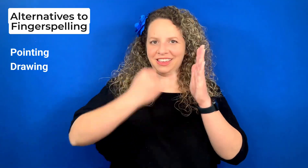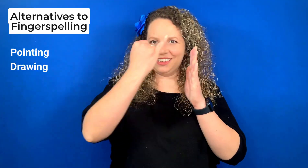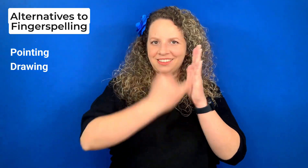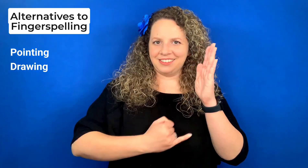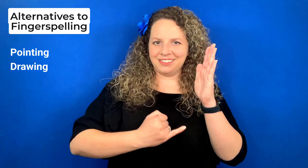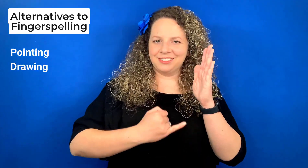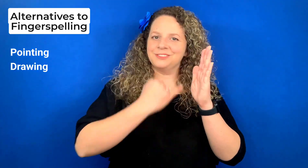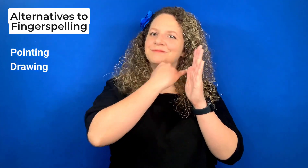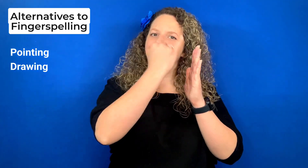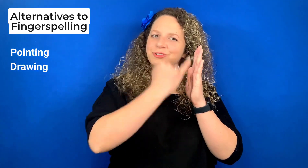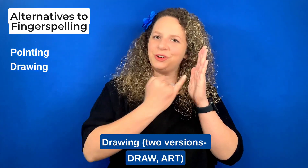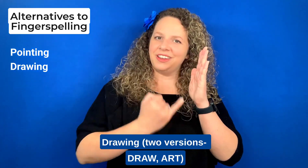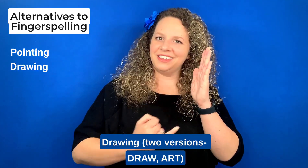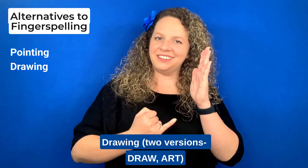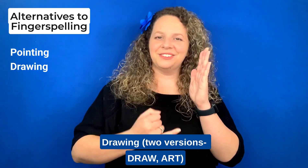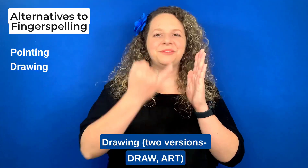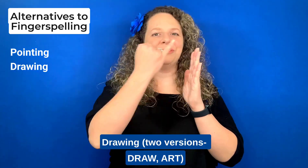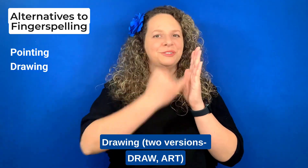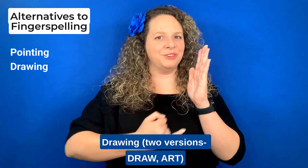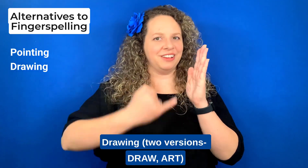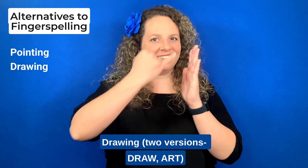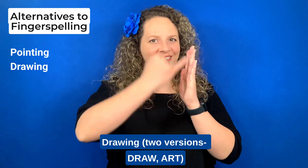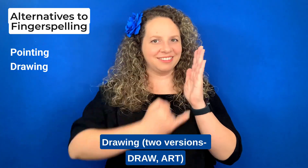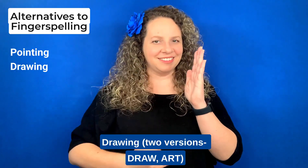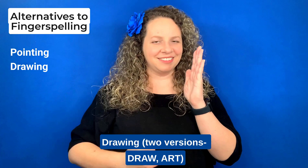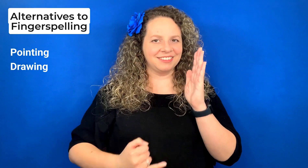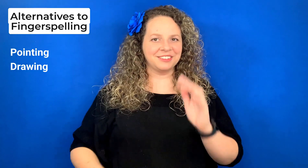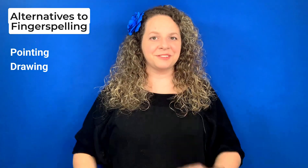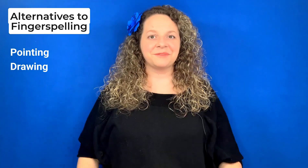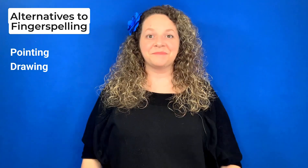Drawing. Drawing or drawing.